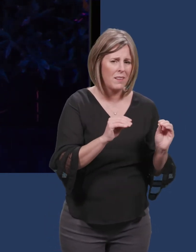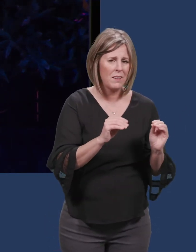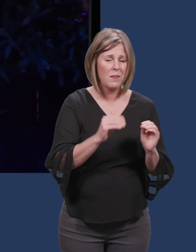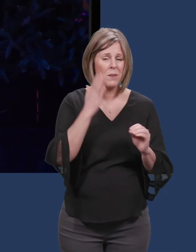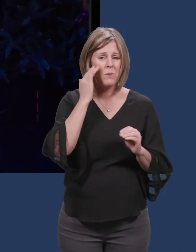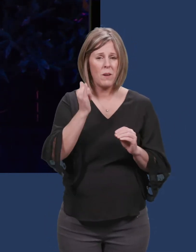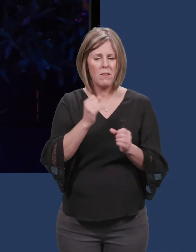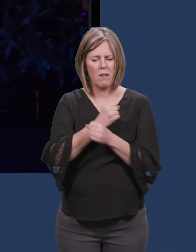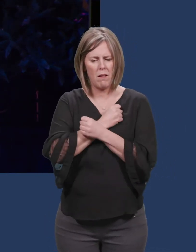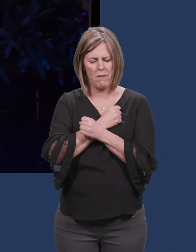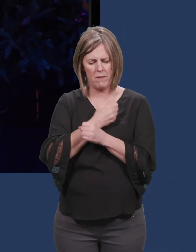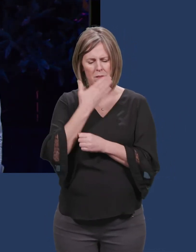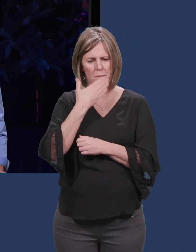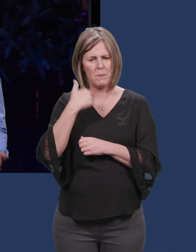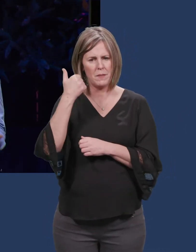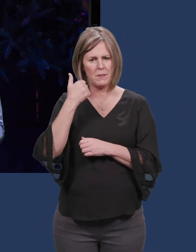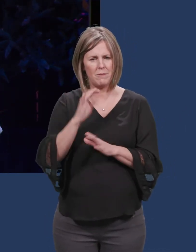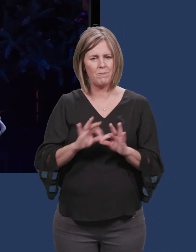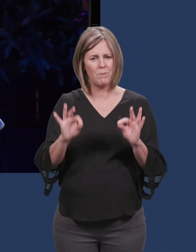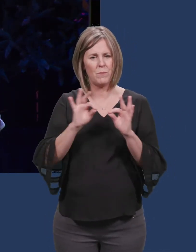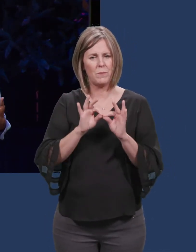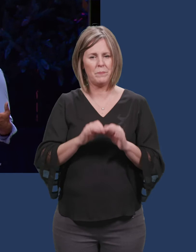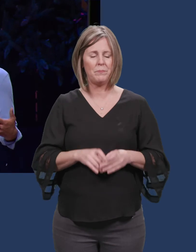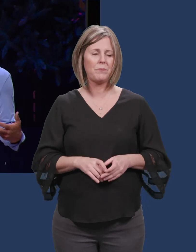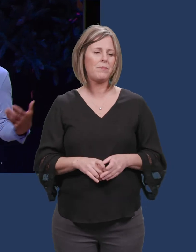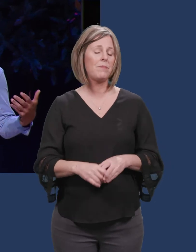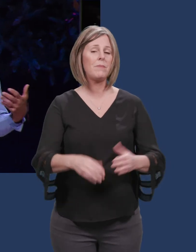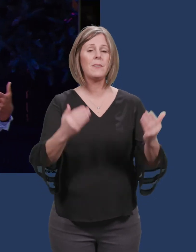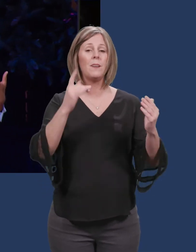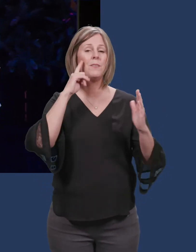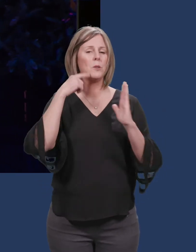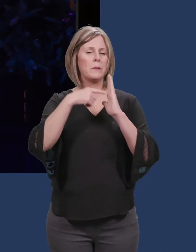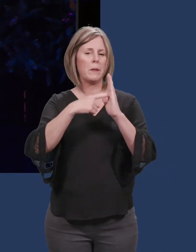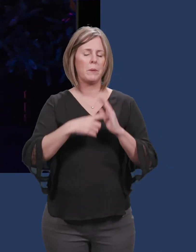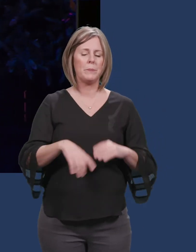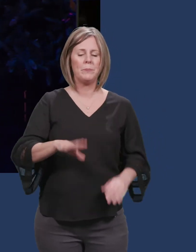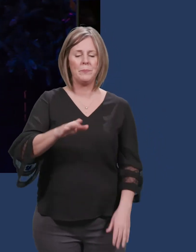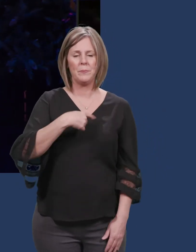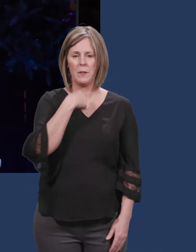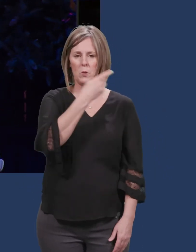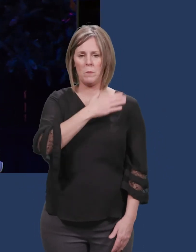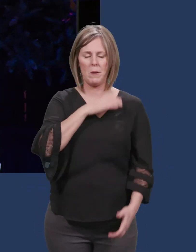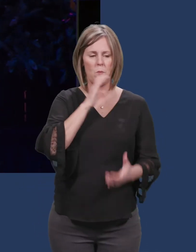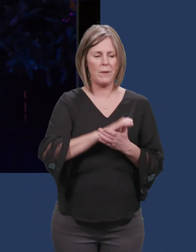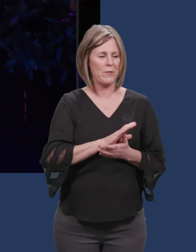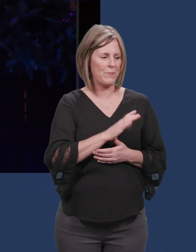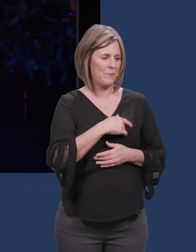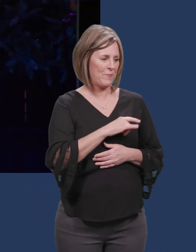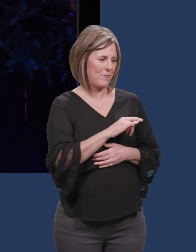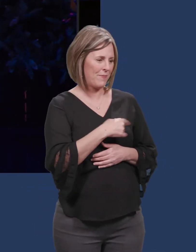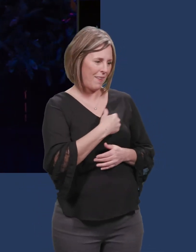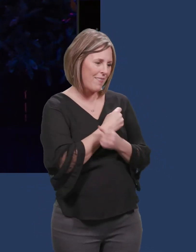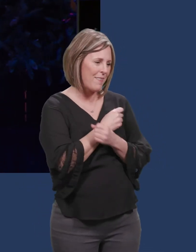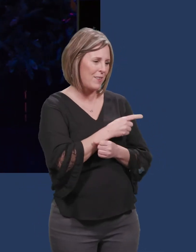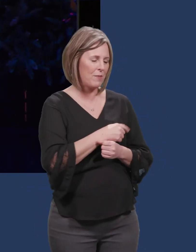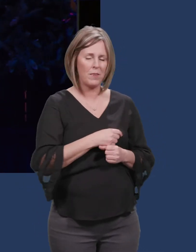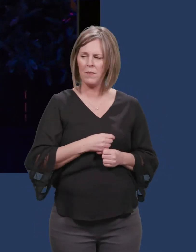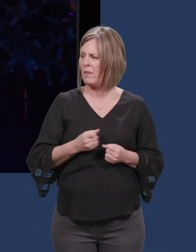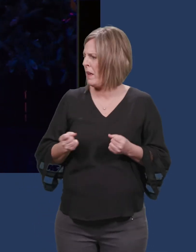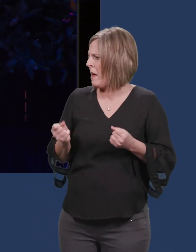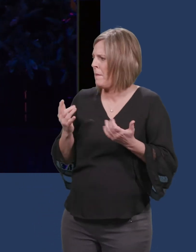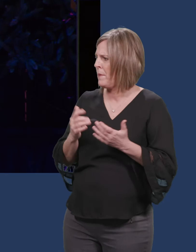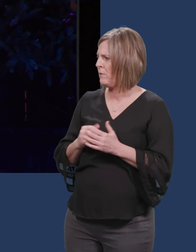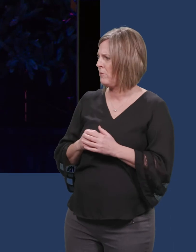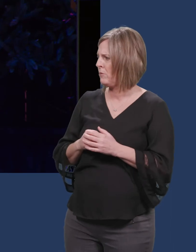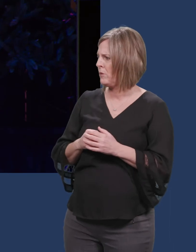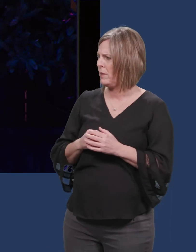important. Imagine if I told my wife, say, honey, I love you. And she goes, well, how much do you love me? And I